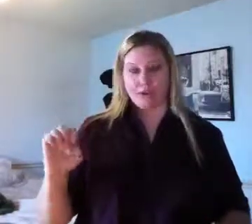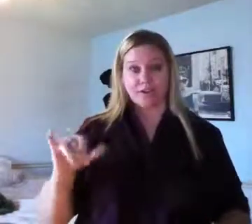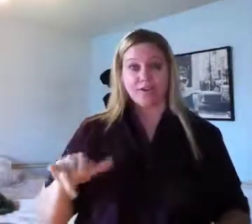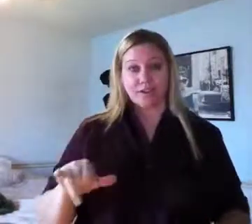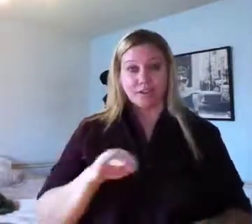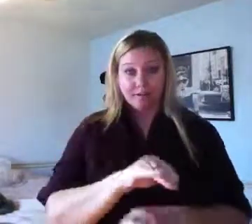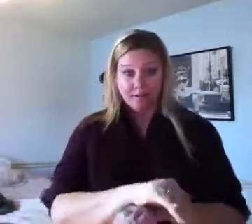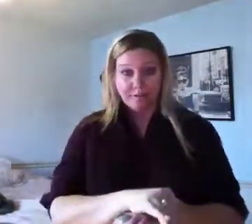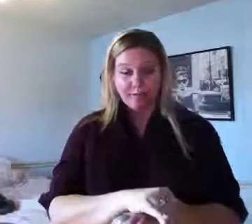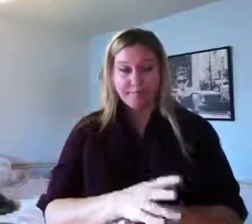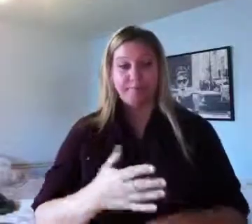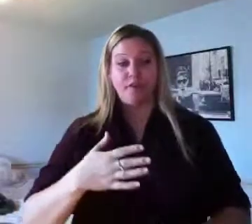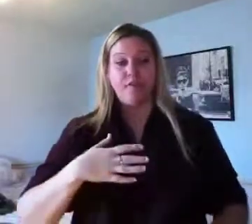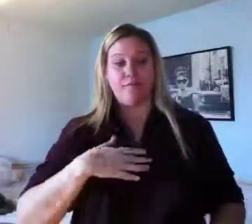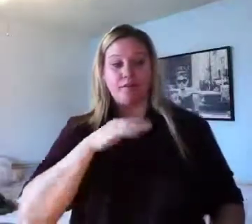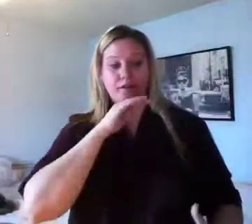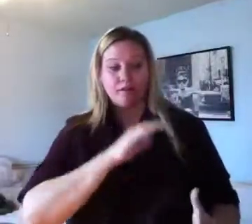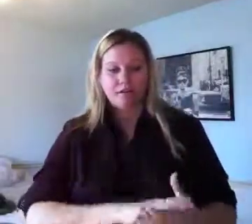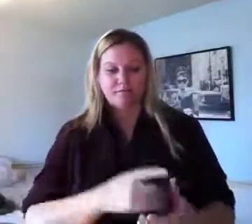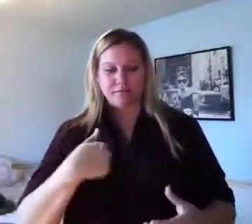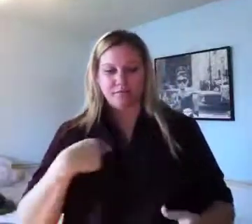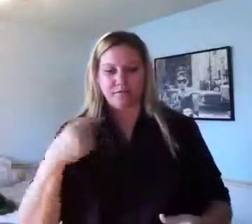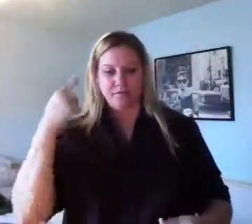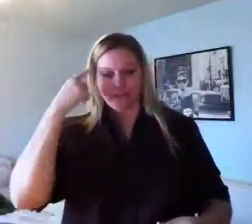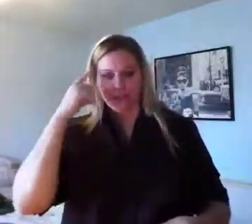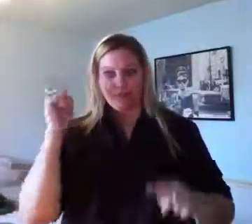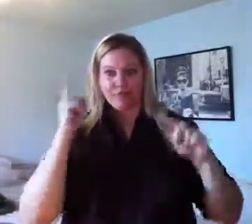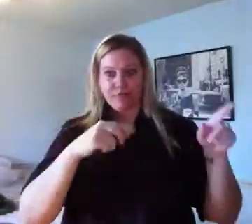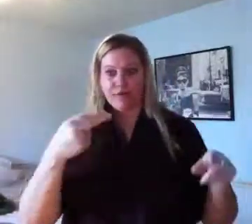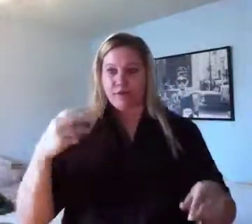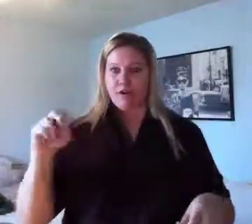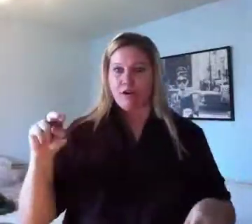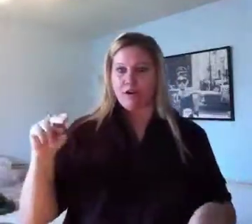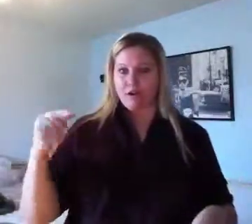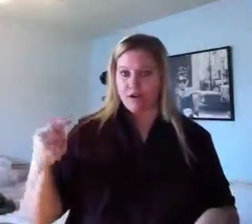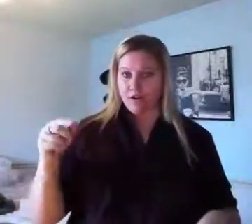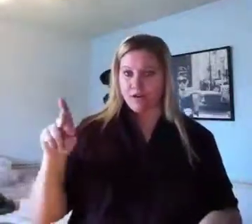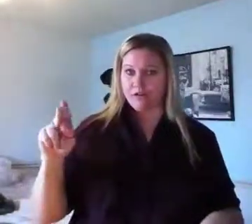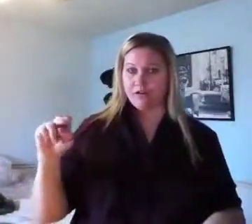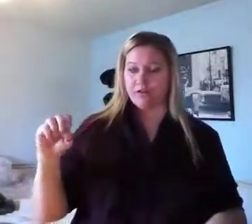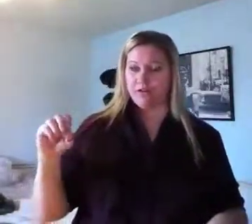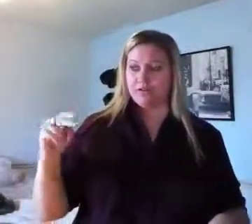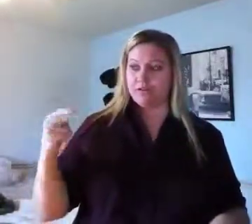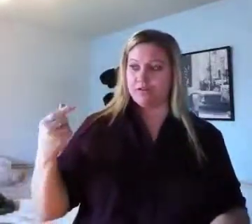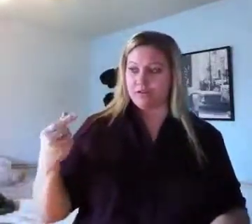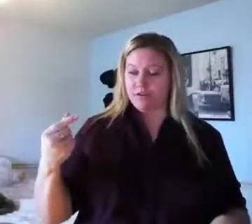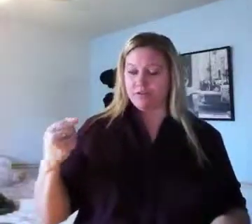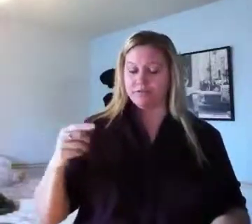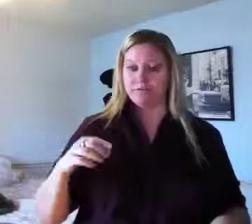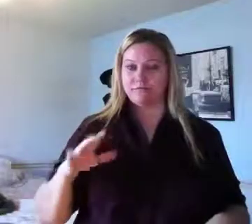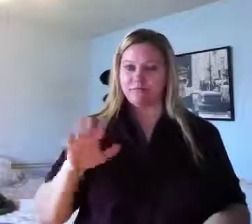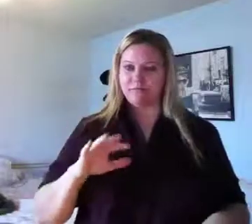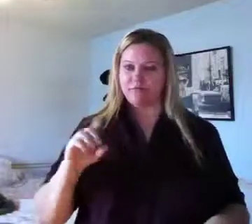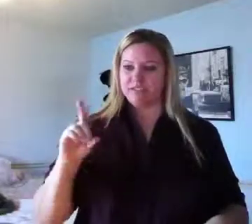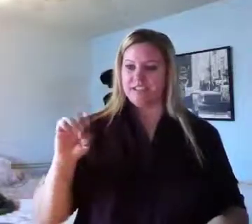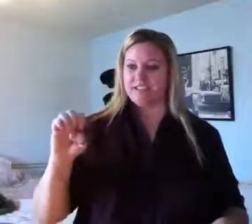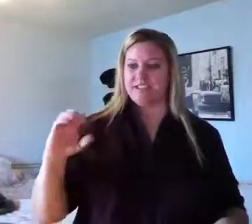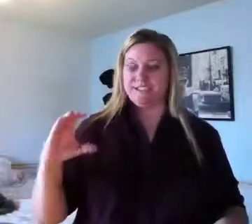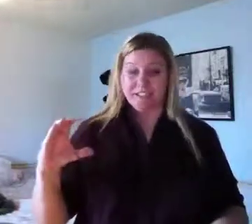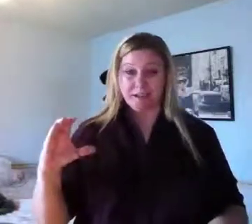were going to Hong Kong, but it was December, and so we were dressed very summer-like. I had on a thin wool